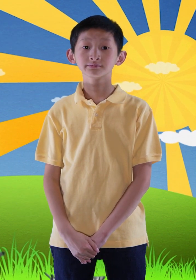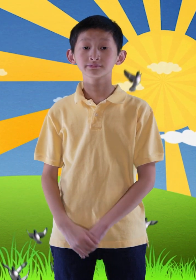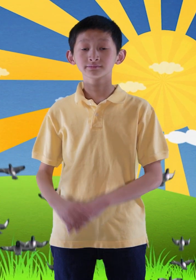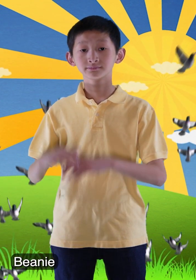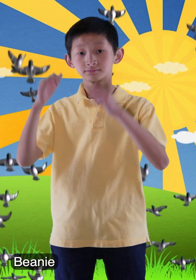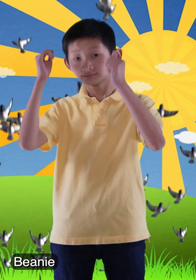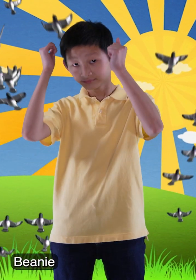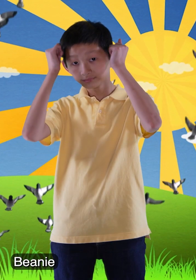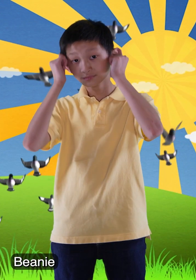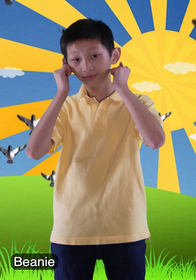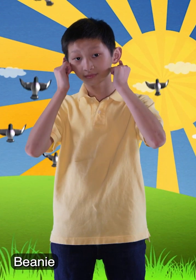Beanie.